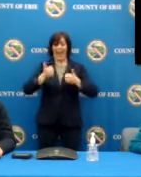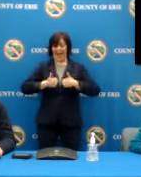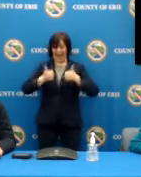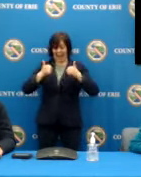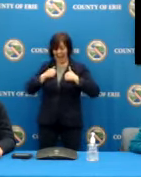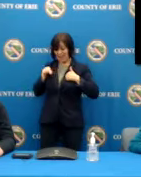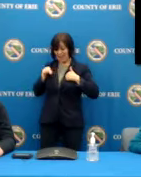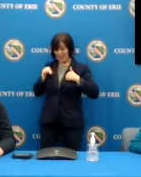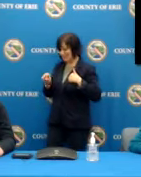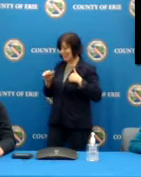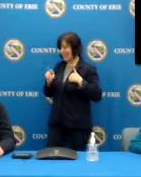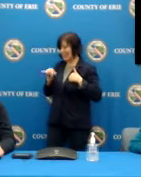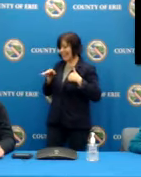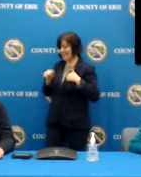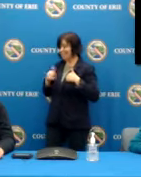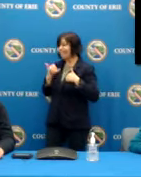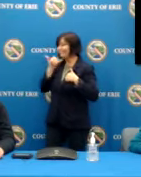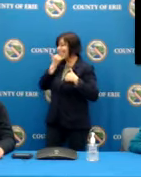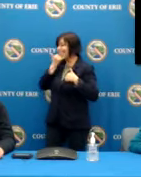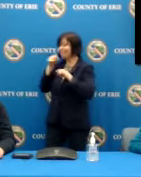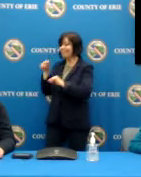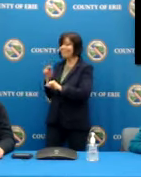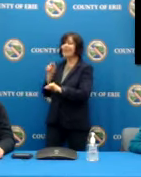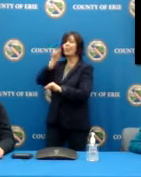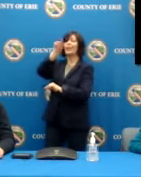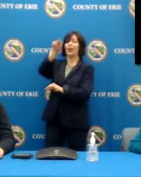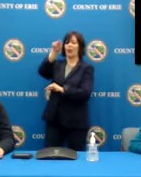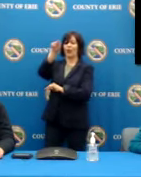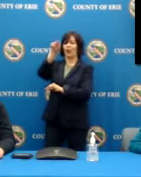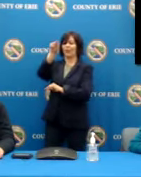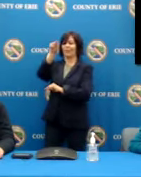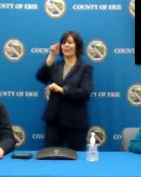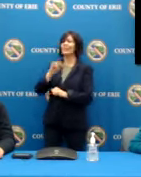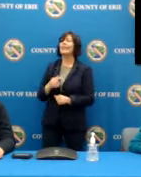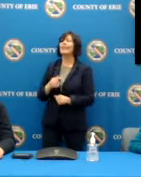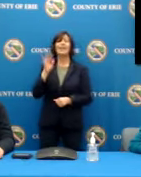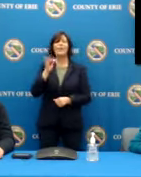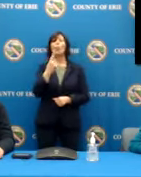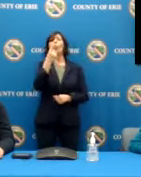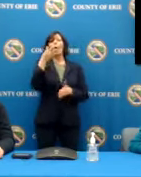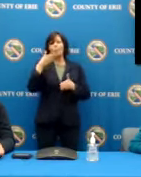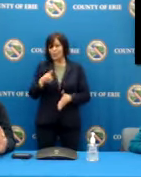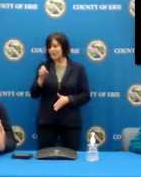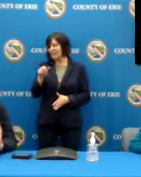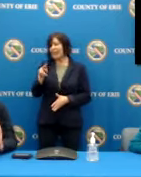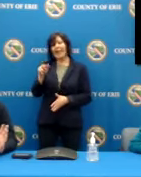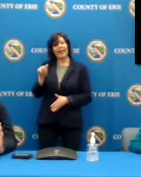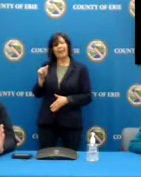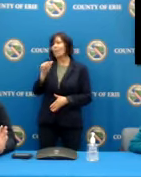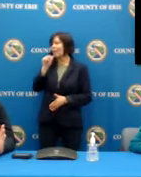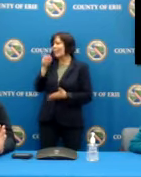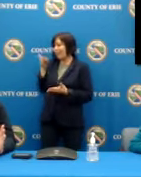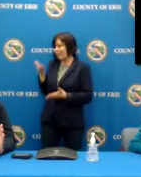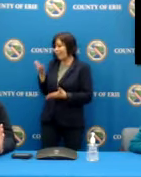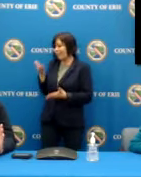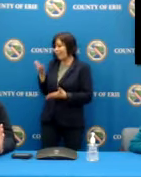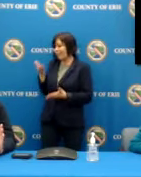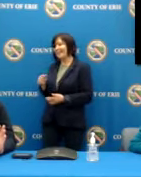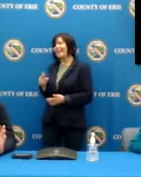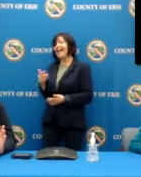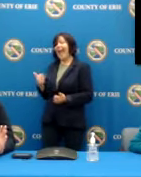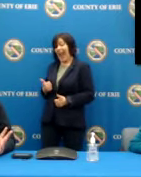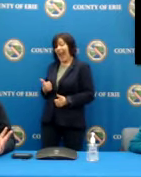a mailing address to Sardinia, was the one person that was identified previously in Sardinia. After it was cleared up a few days